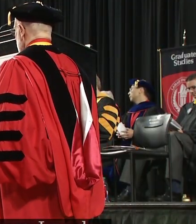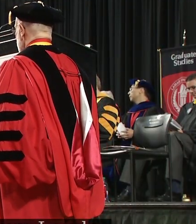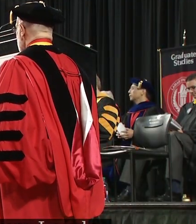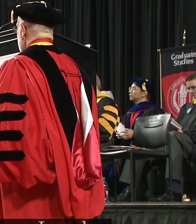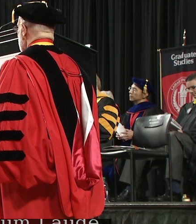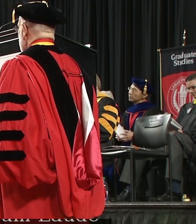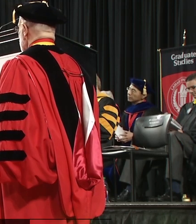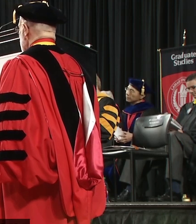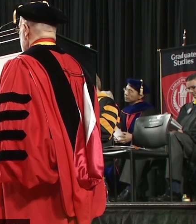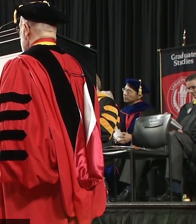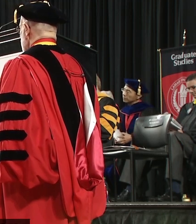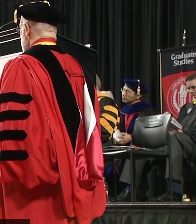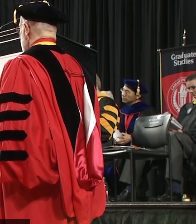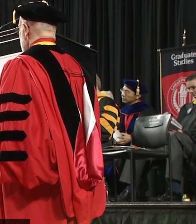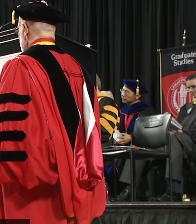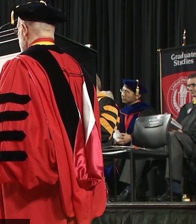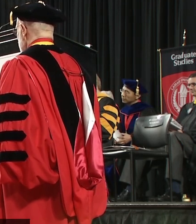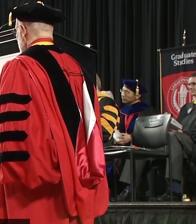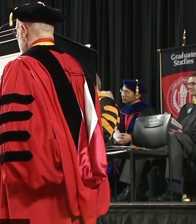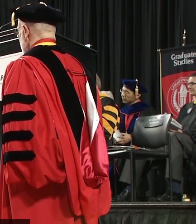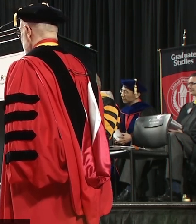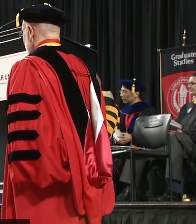Kelsey Michelle Monceau.